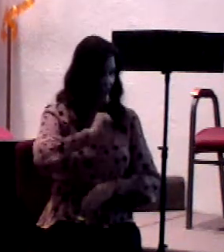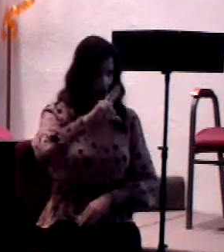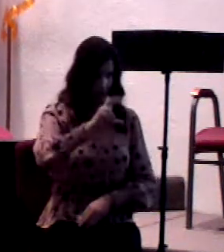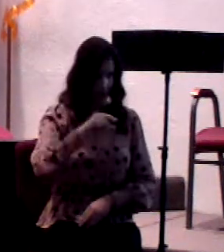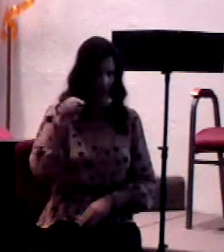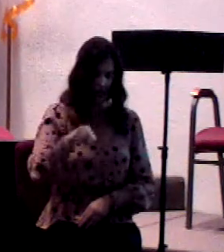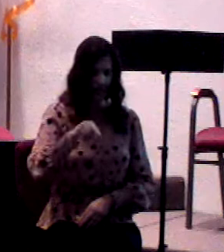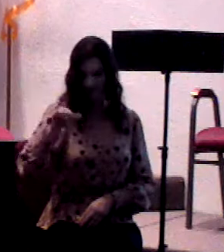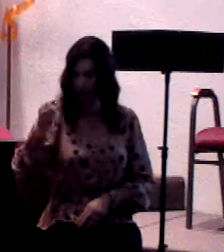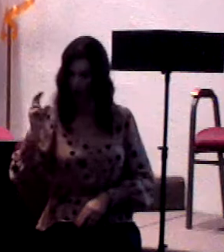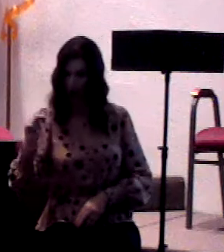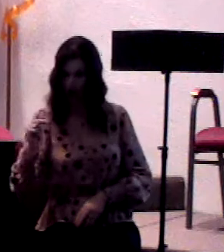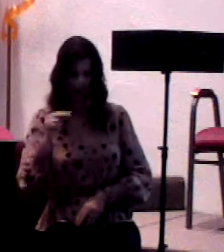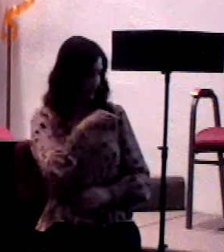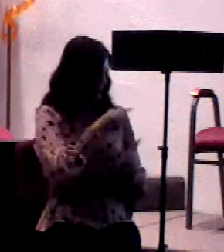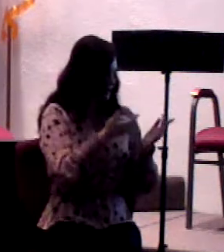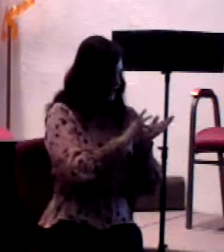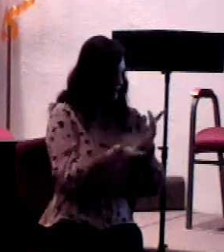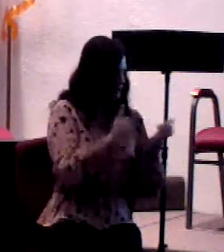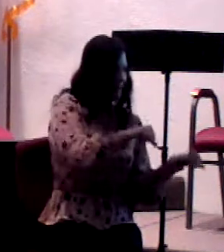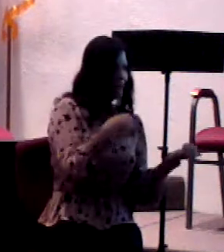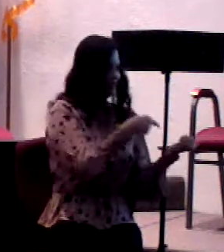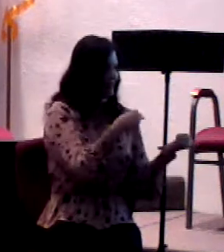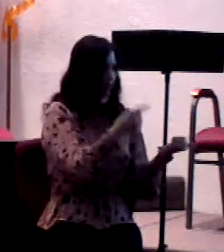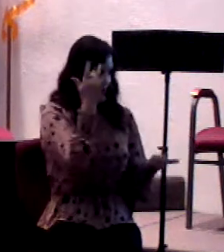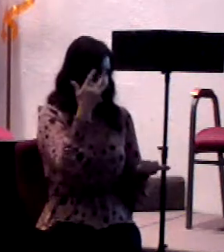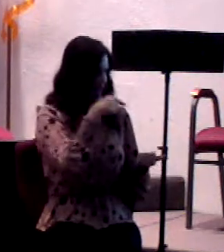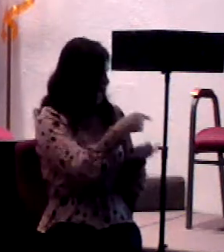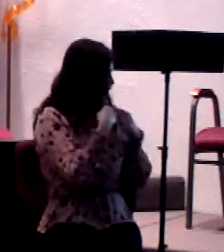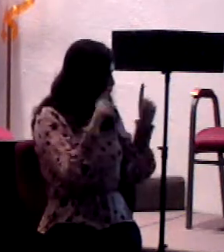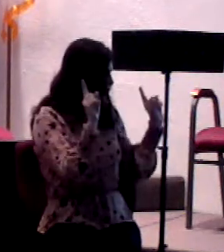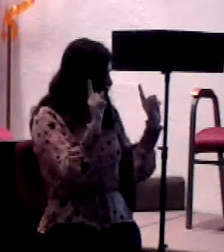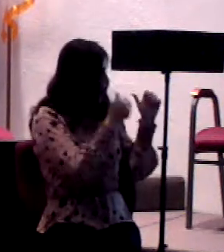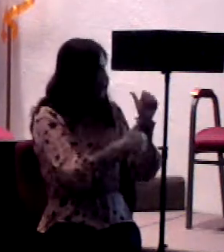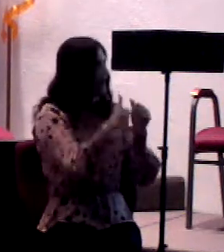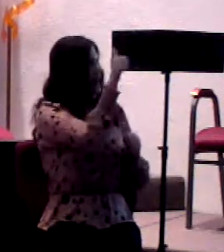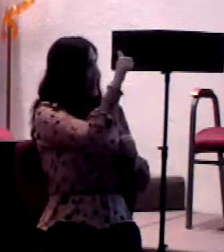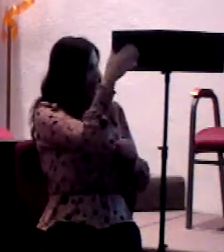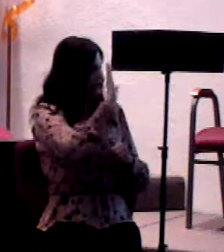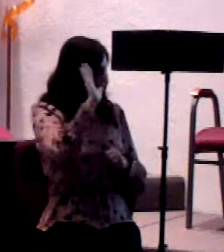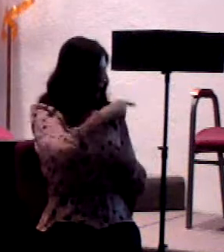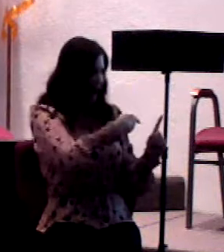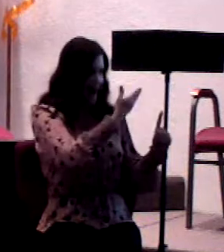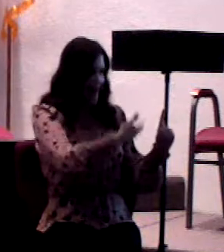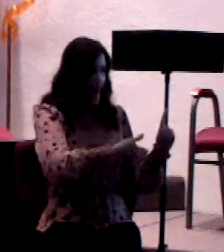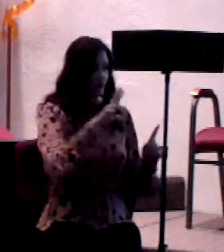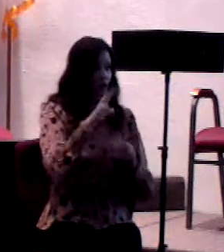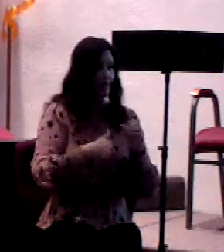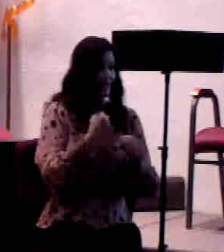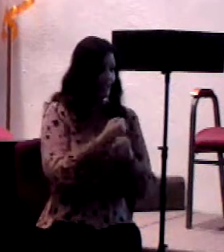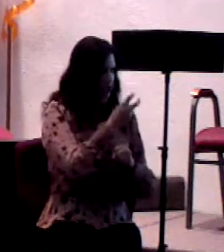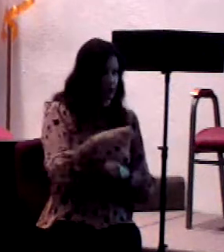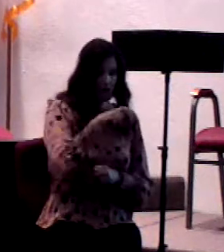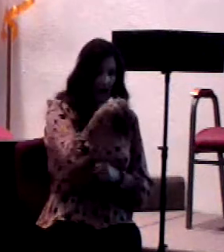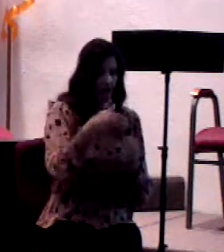was baptized as John proclaimed him the Lamb of God. Then for 3 years, he traveled throughout the land,